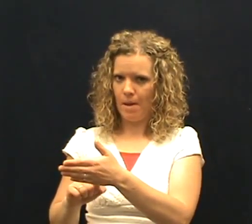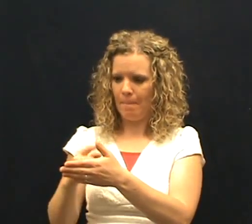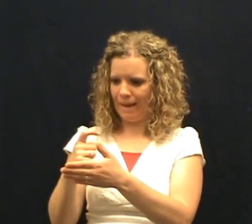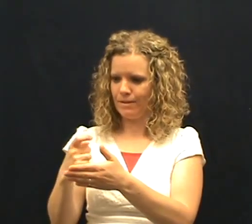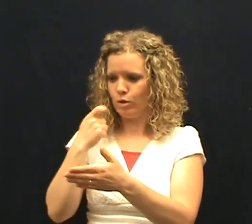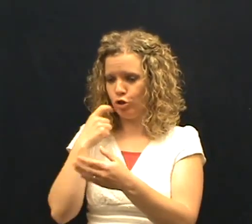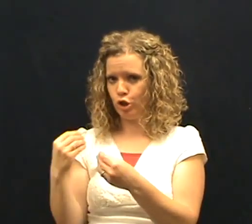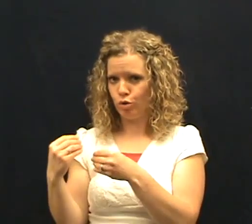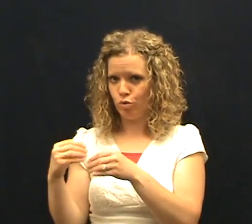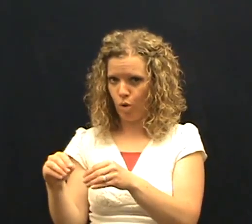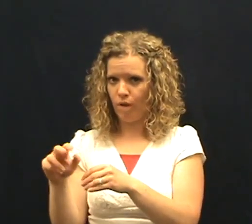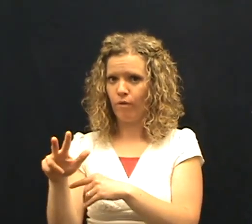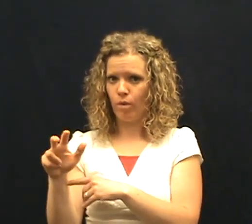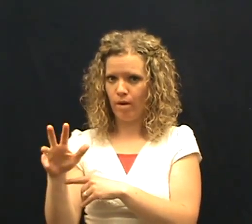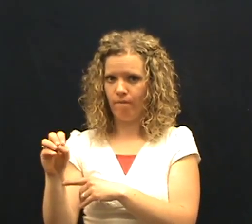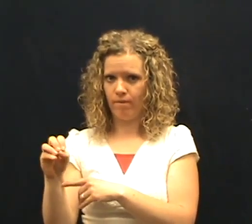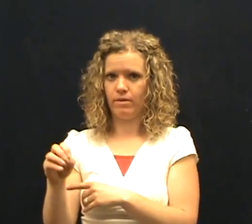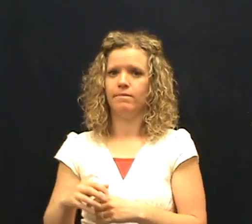for $350.